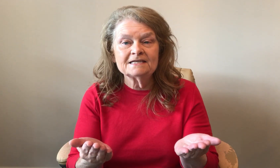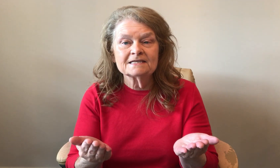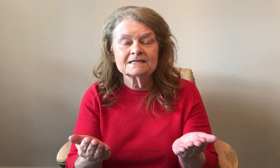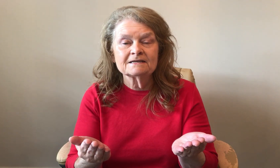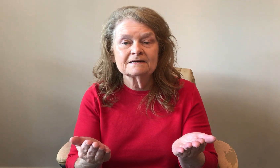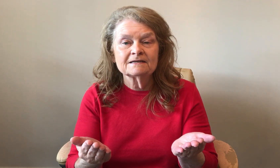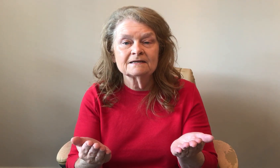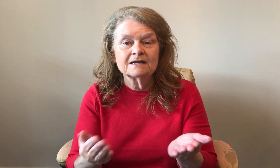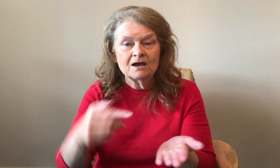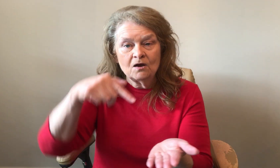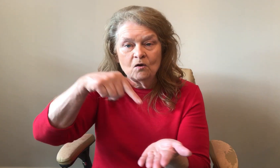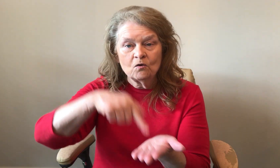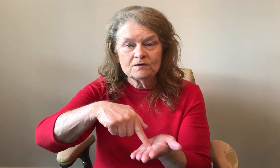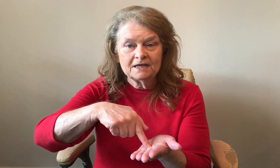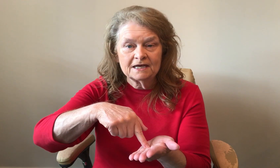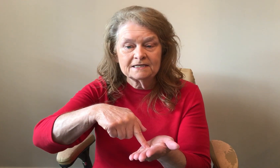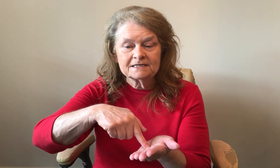This or this